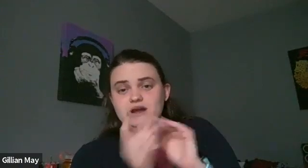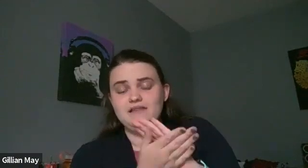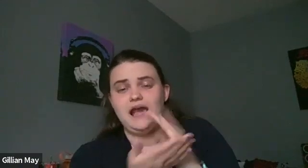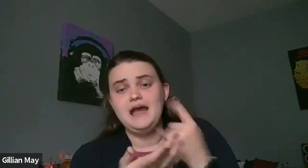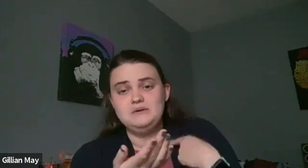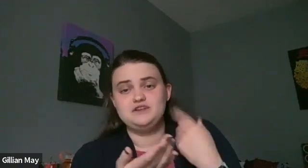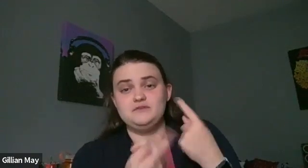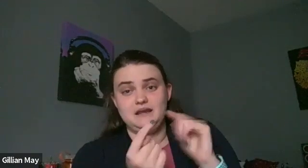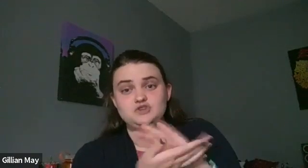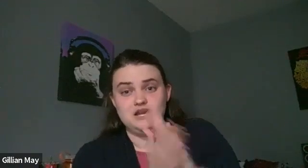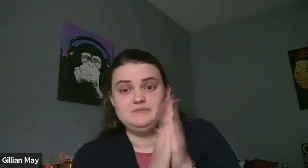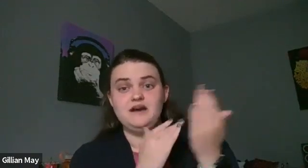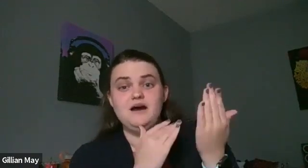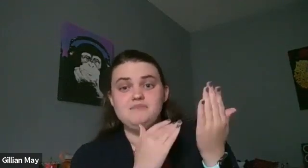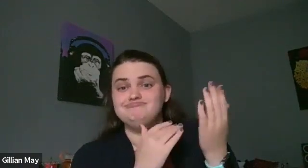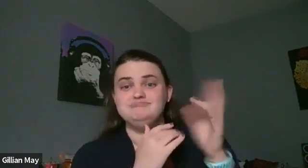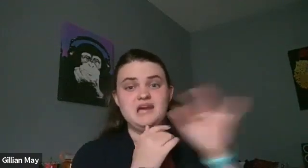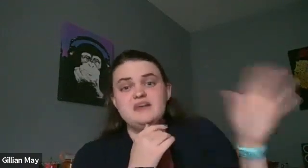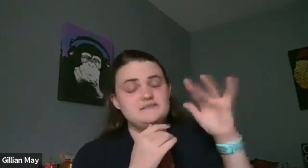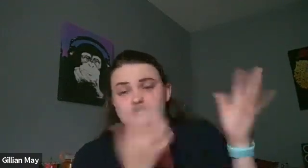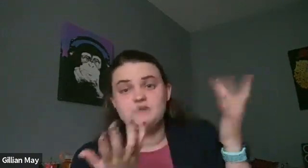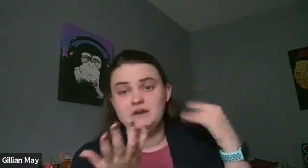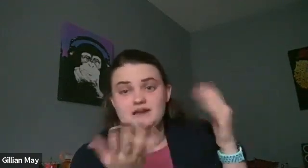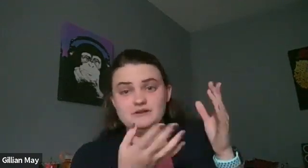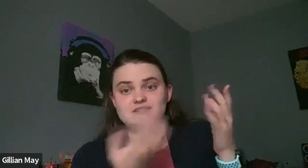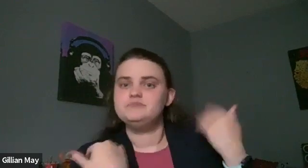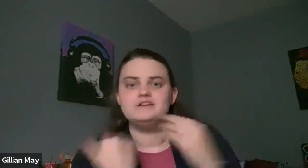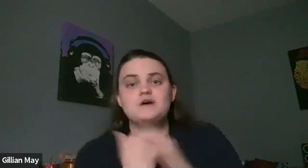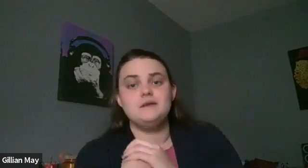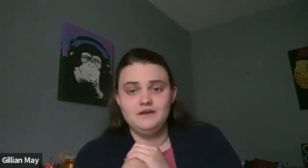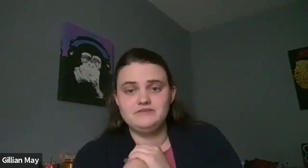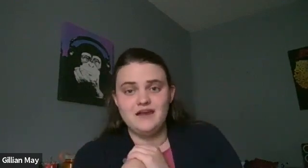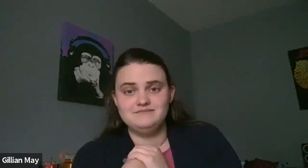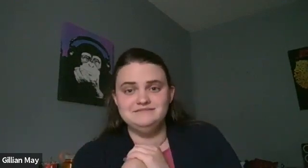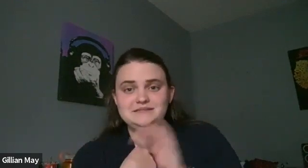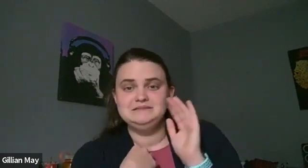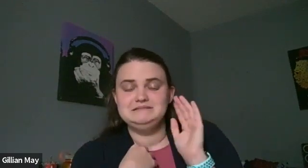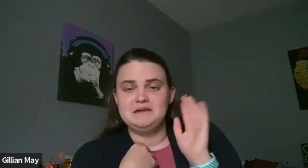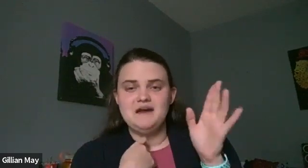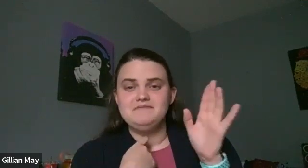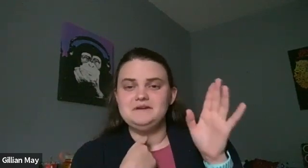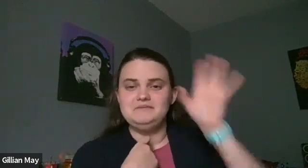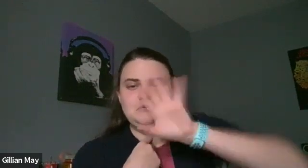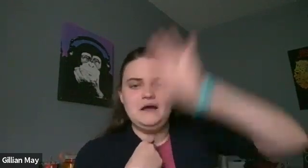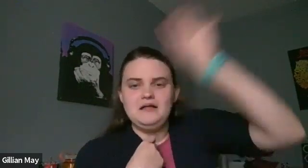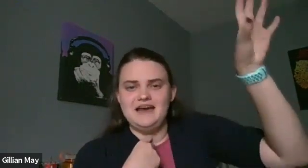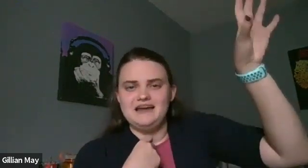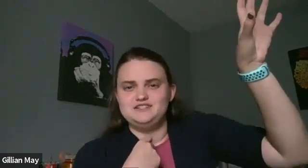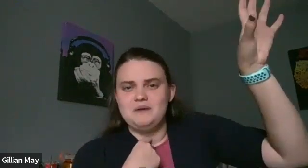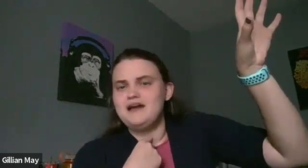like I always go for like I'm trying to become, and then I fingerspell whatever it is. But also I'm not very well in that. So I'm not